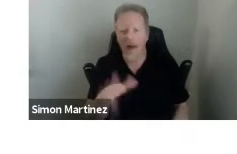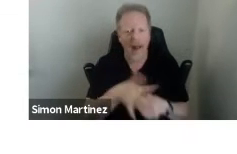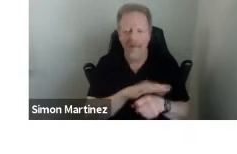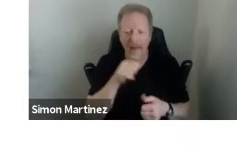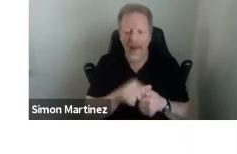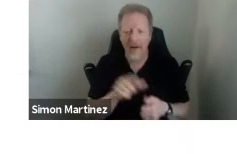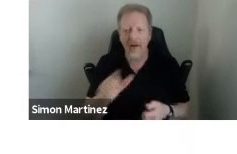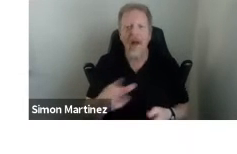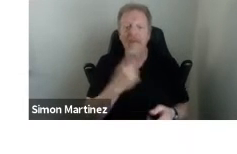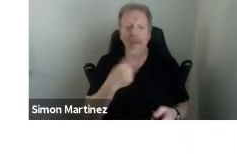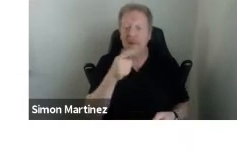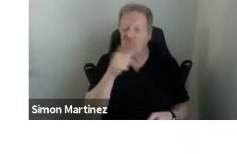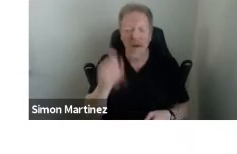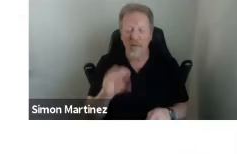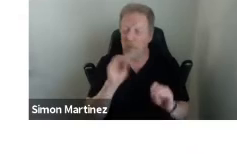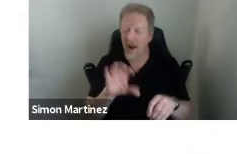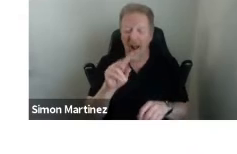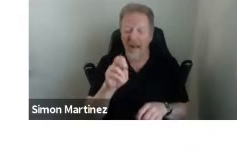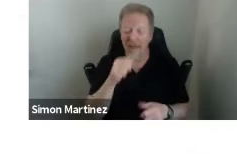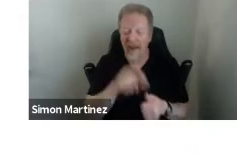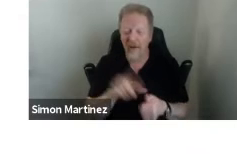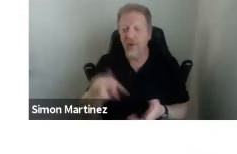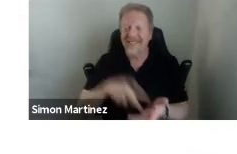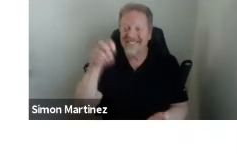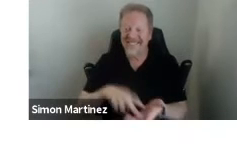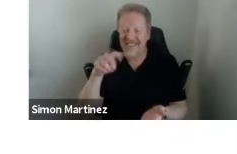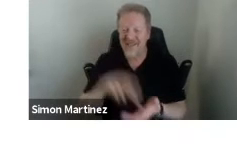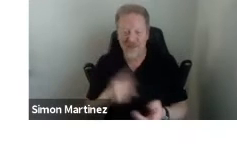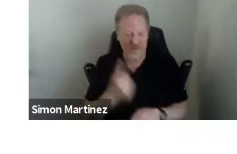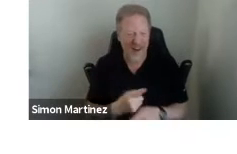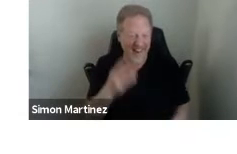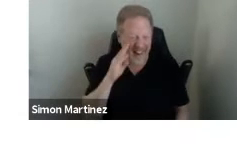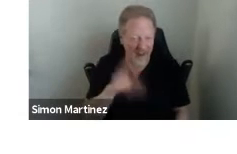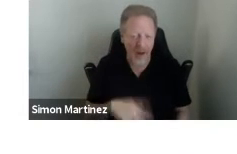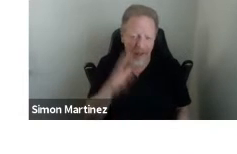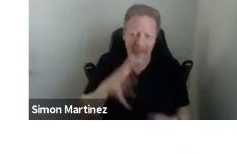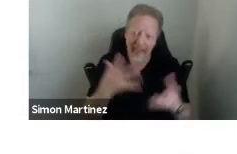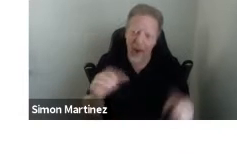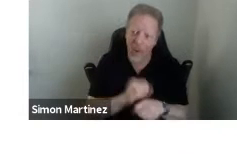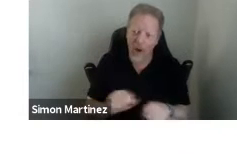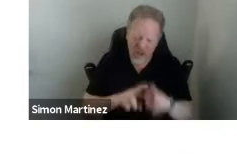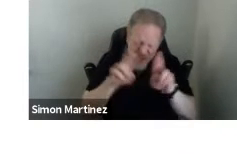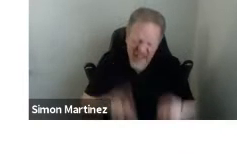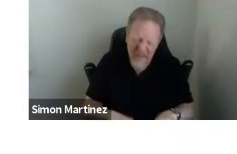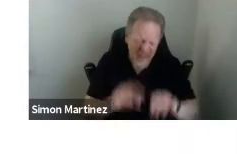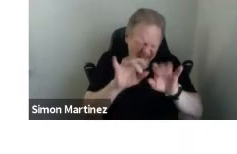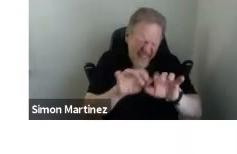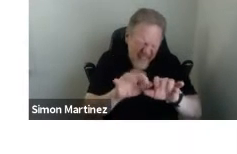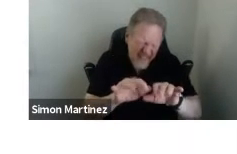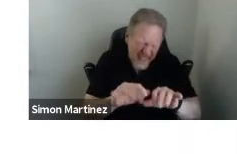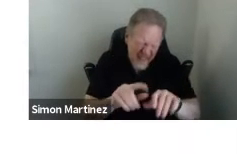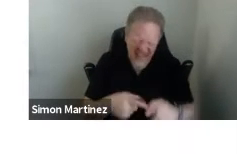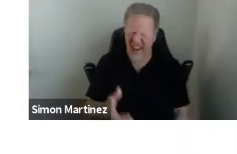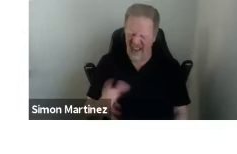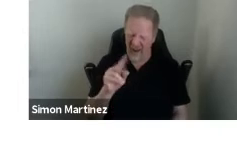up and down when you don't have to include a cover letter, right? I know it's a lot of work after applying for jobs, or